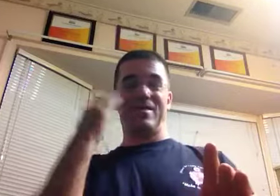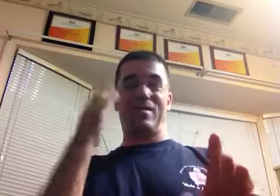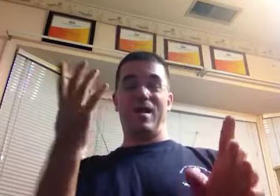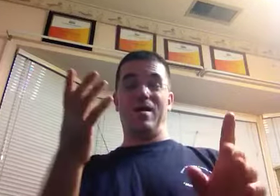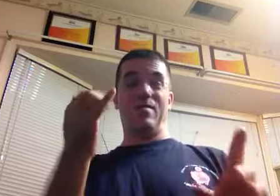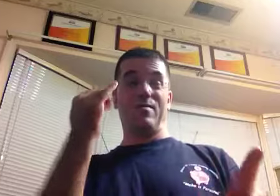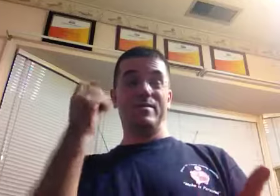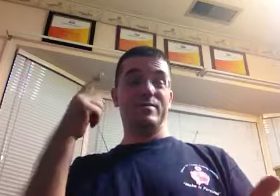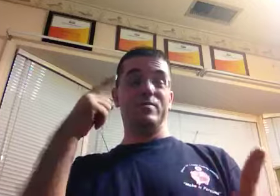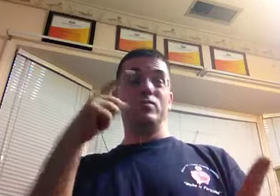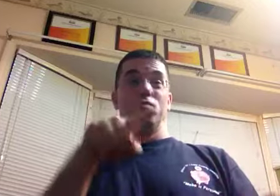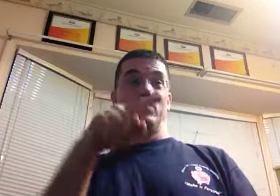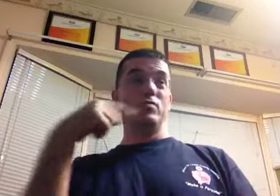she's making me mental.